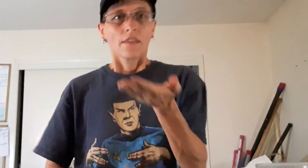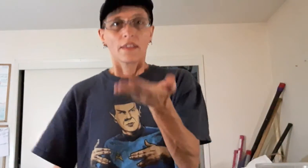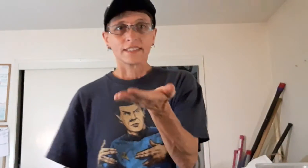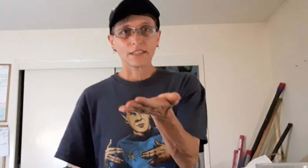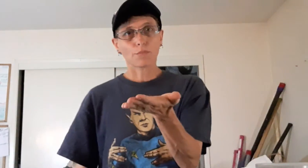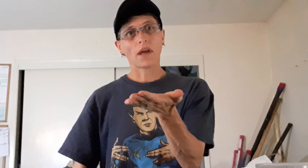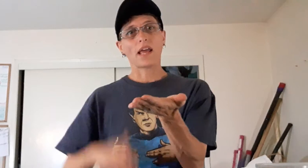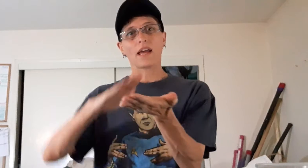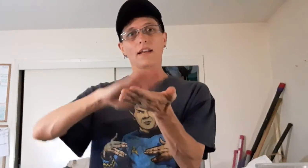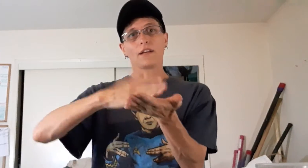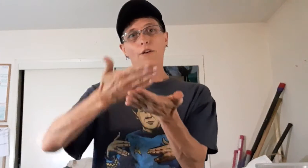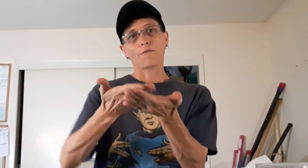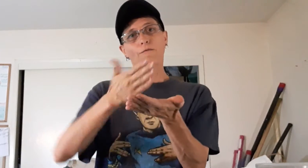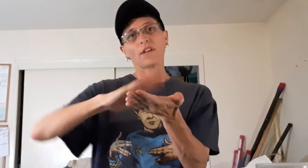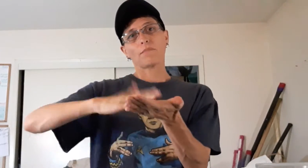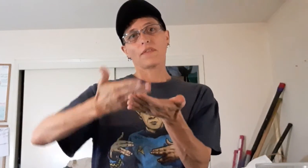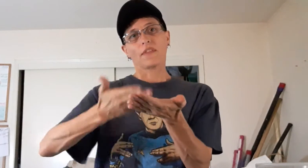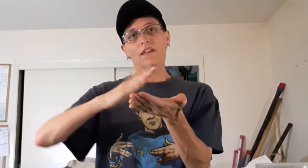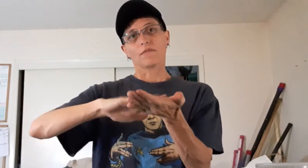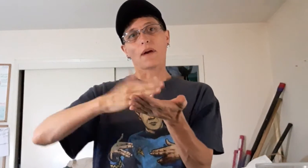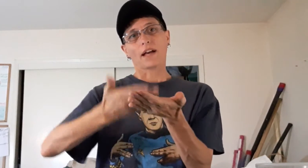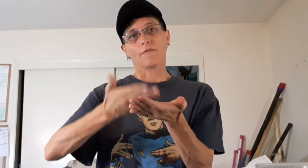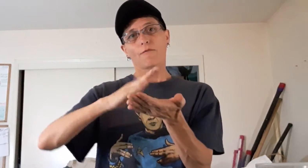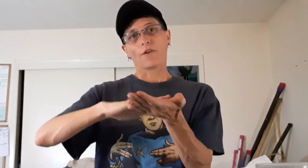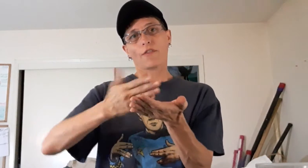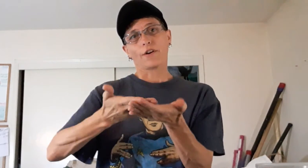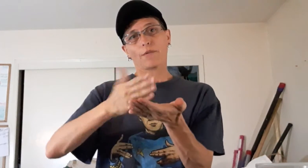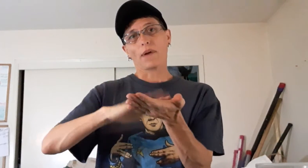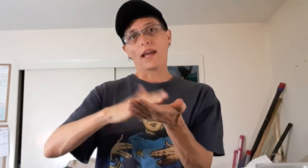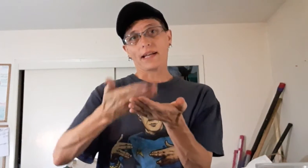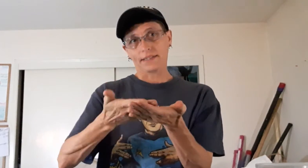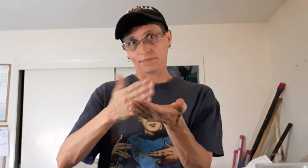This is your pan. You're flipping things back and forth on your pan.